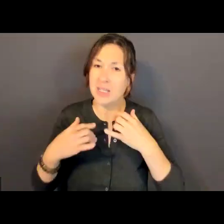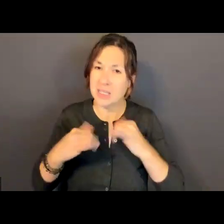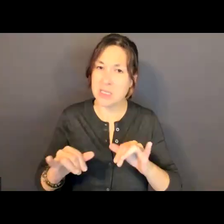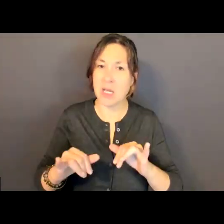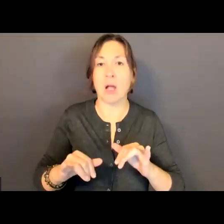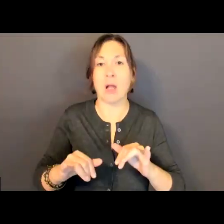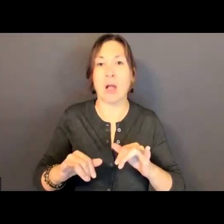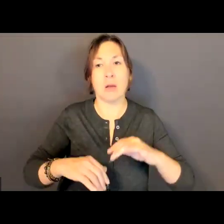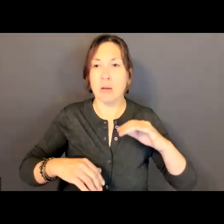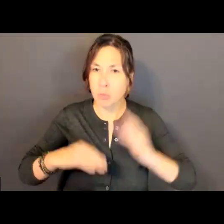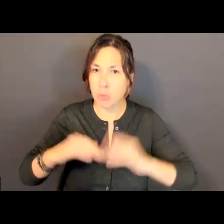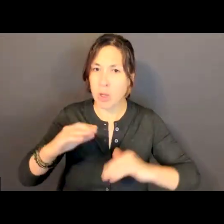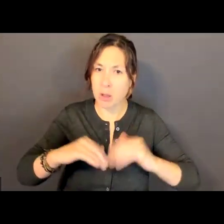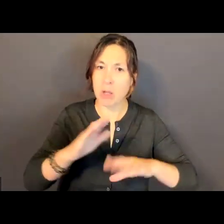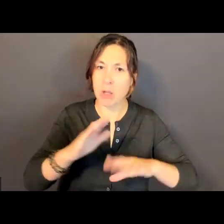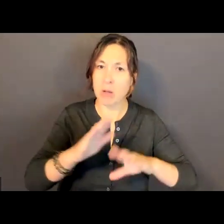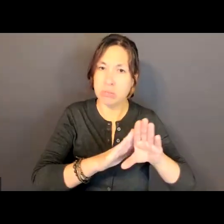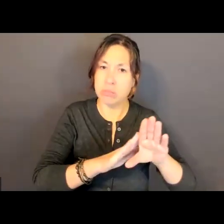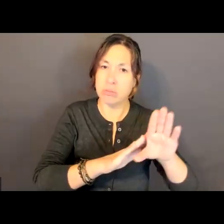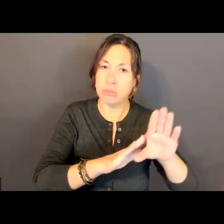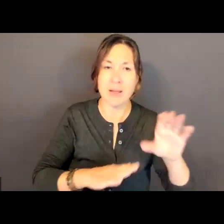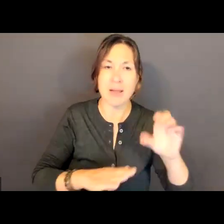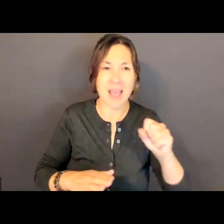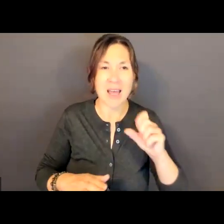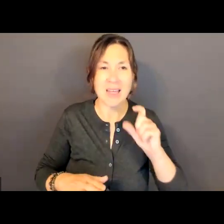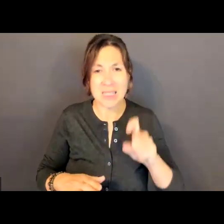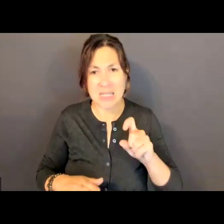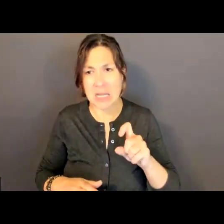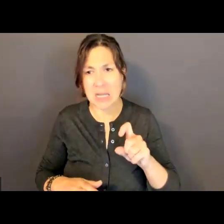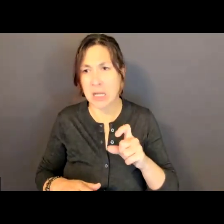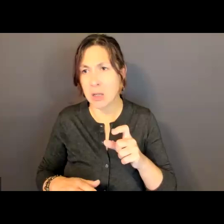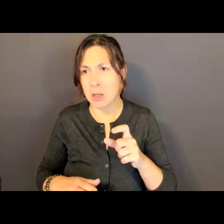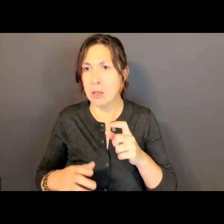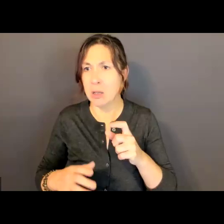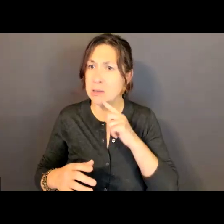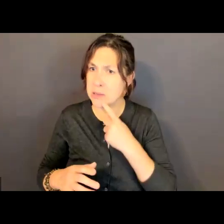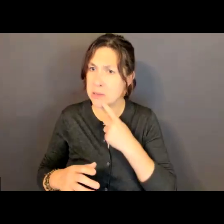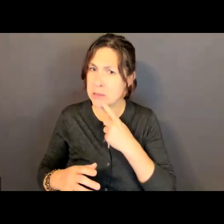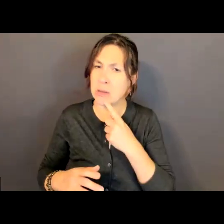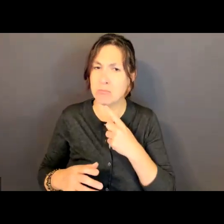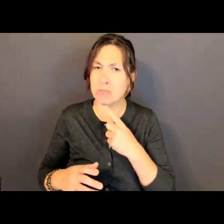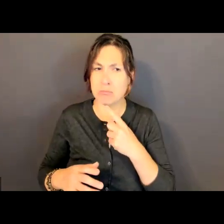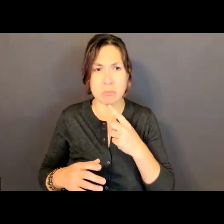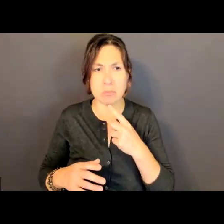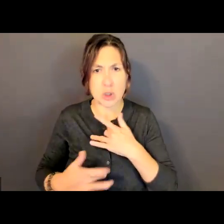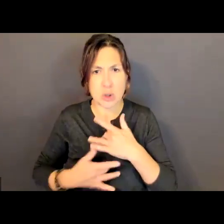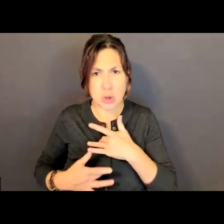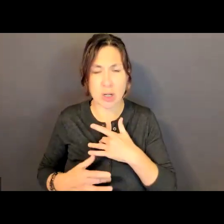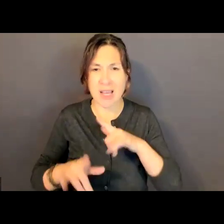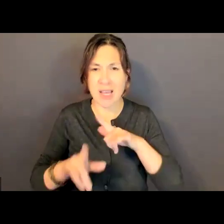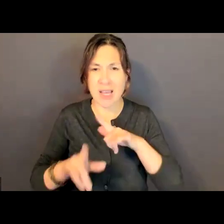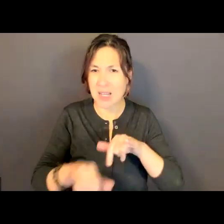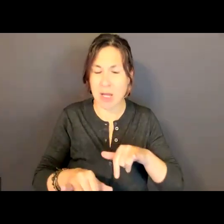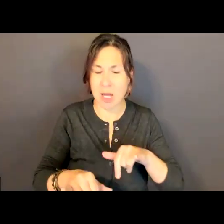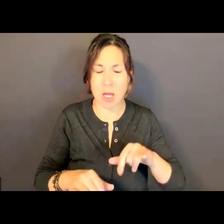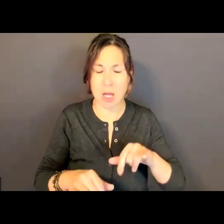so we need to have urgency and build incrementally. And so I think trying to find that